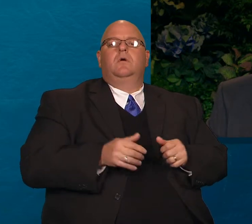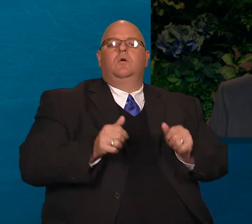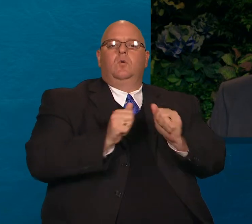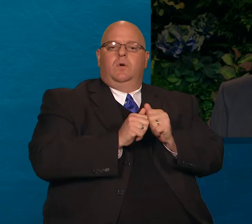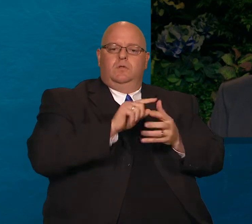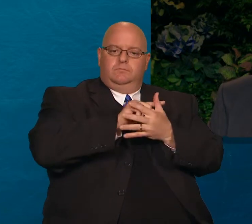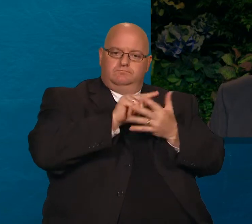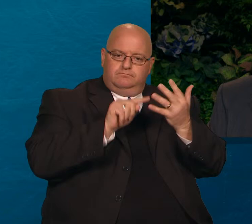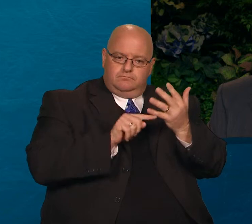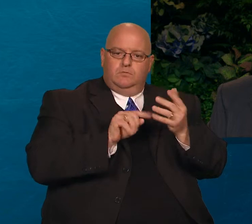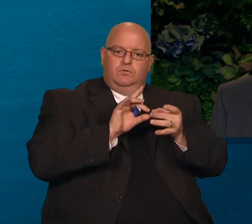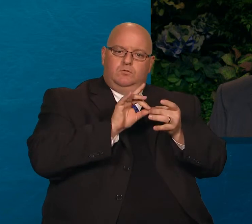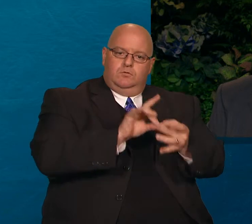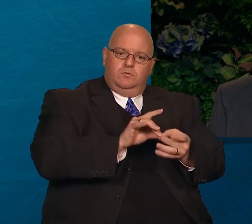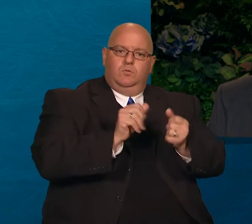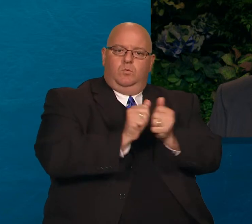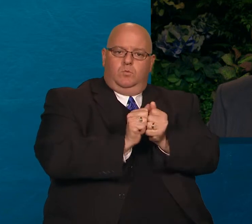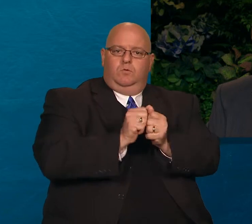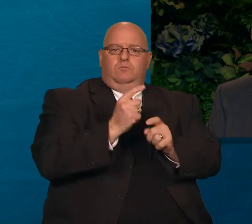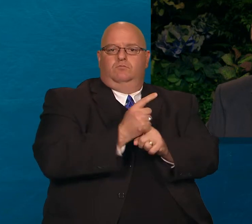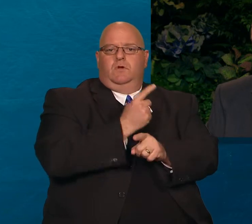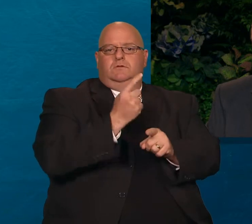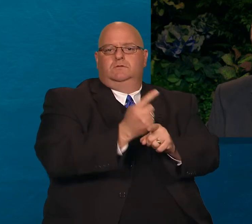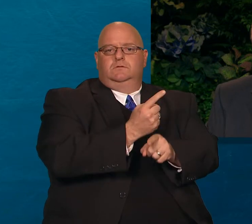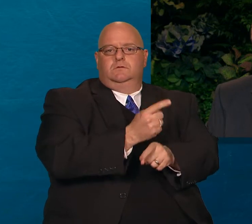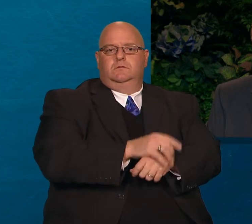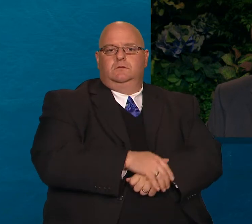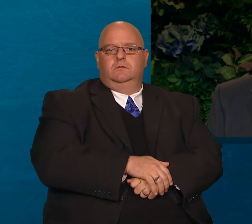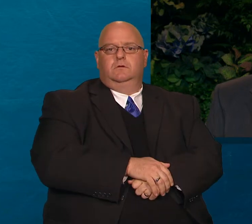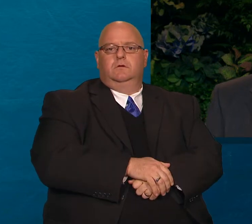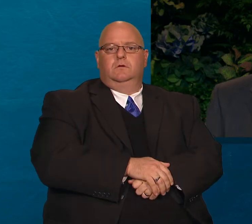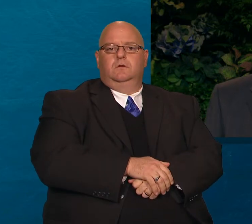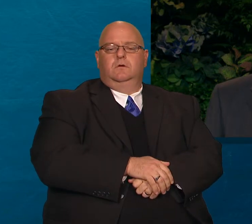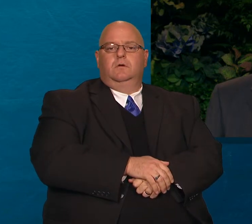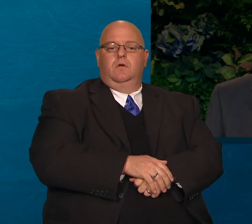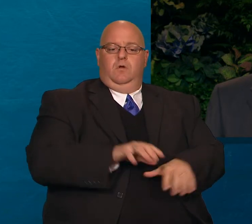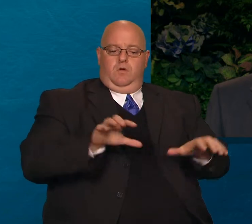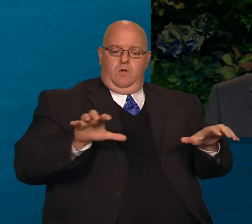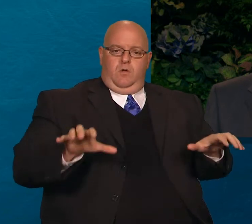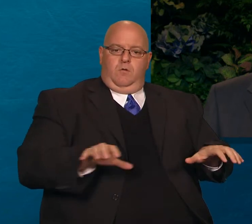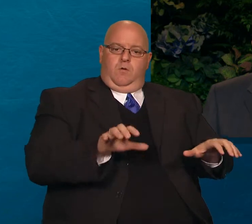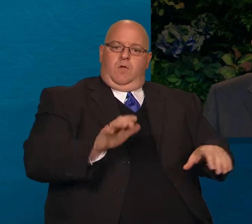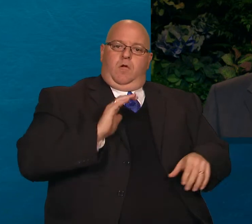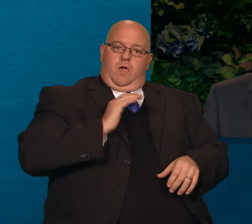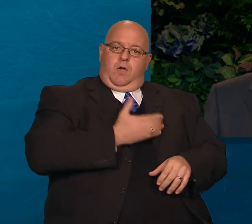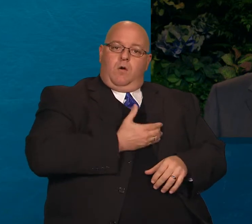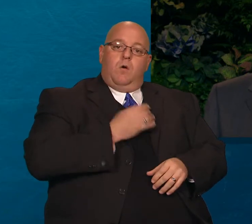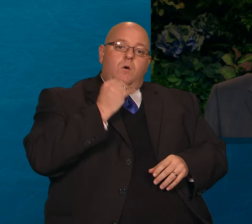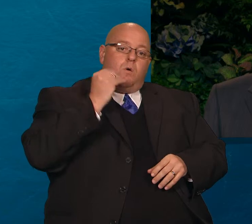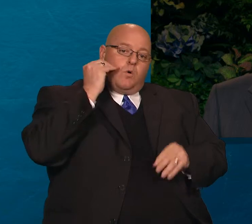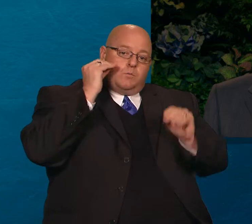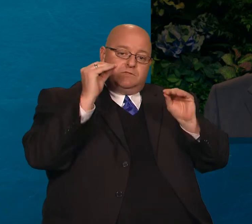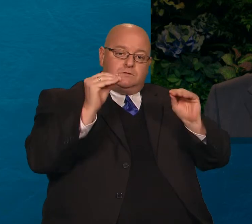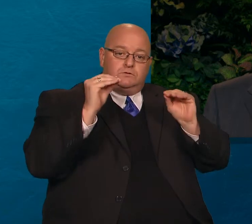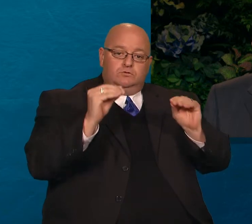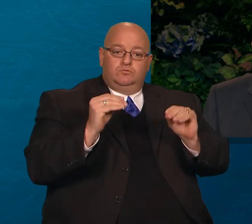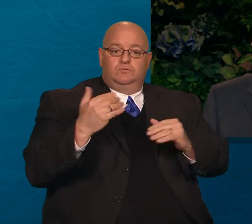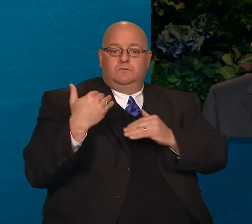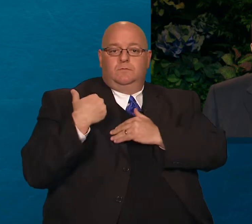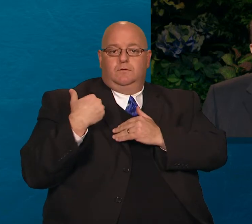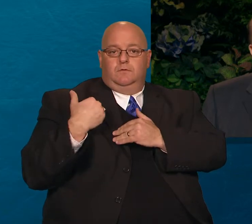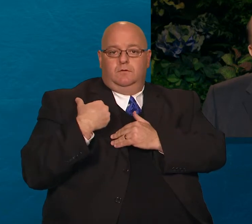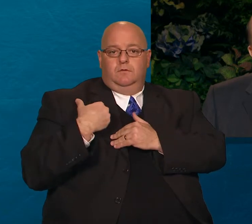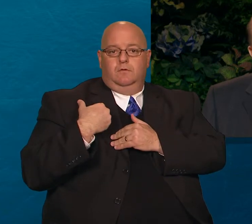things pertaining to righteousness. In performing our home teaching